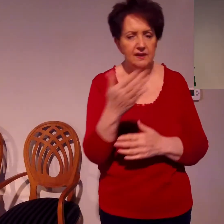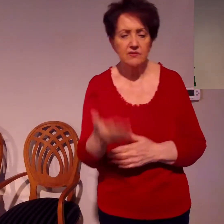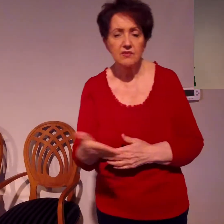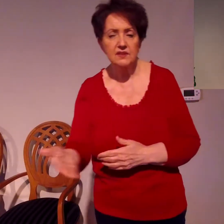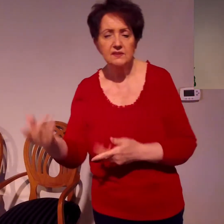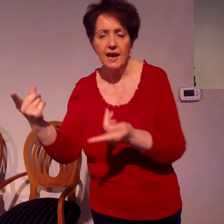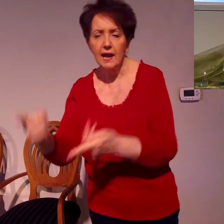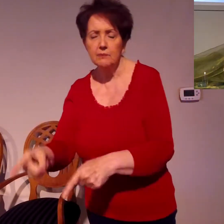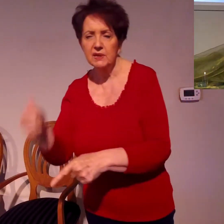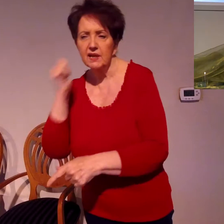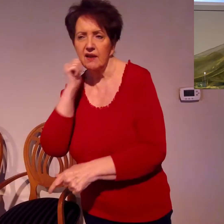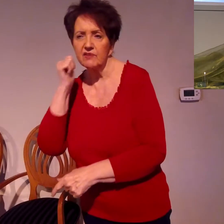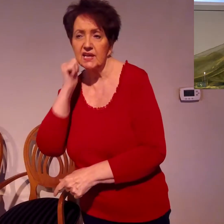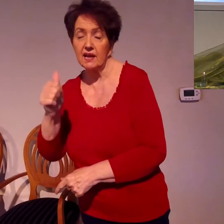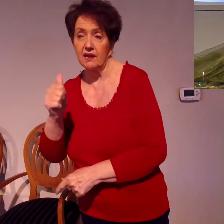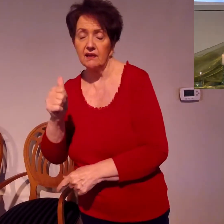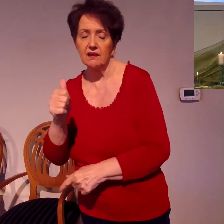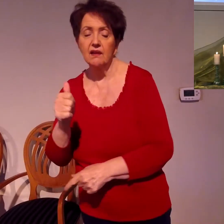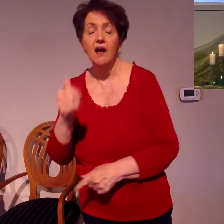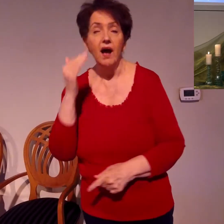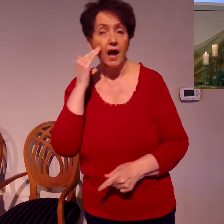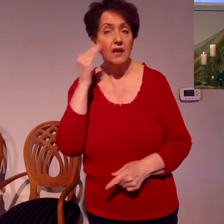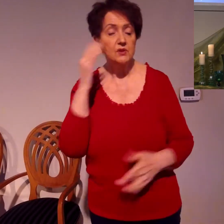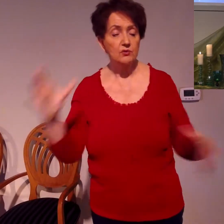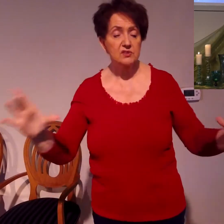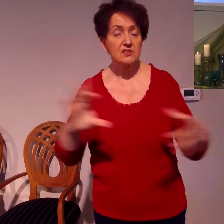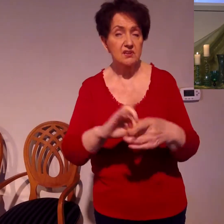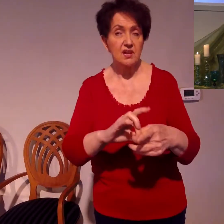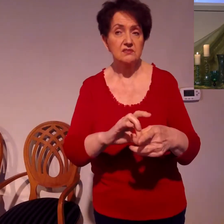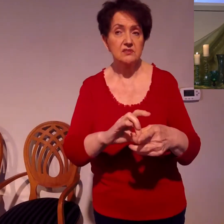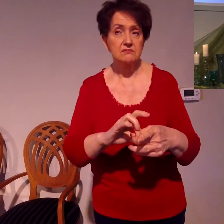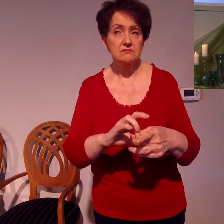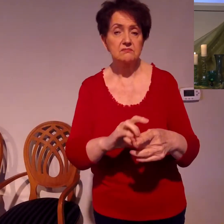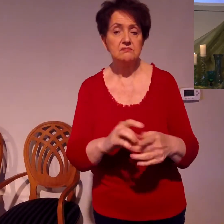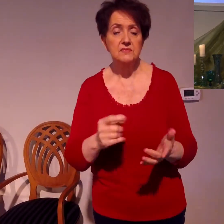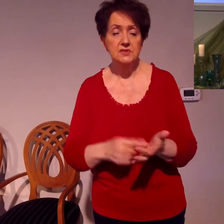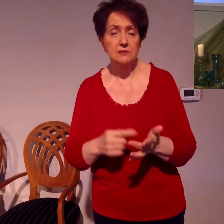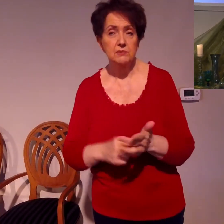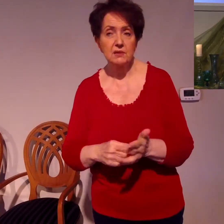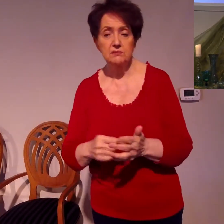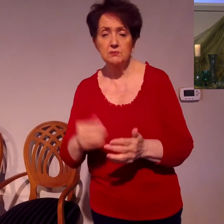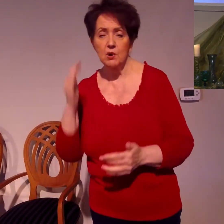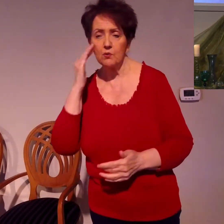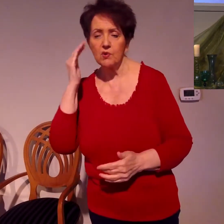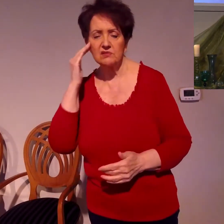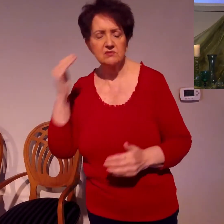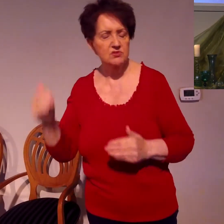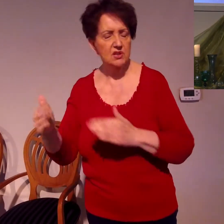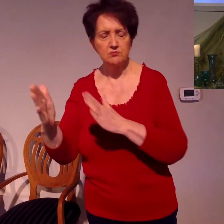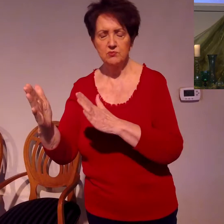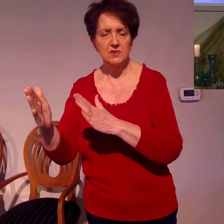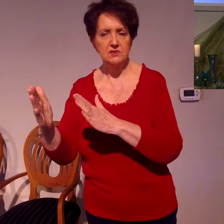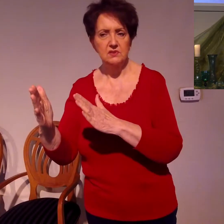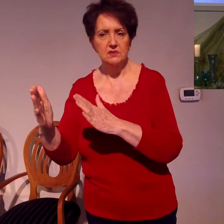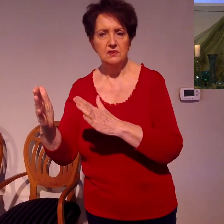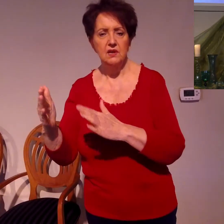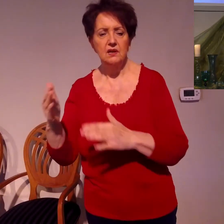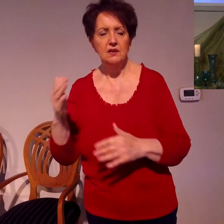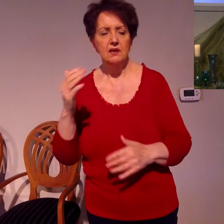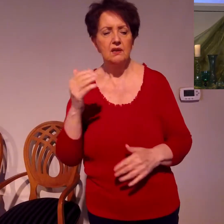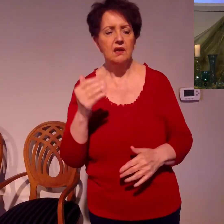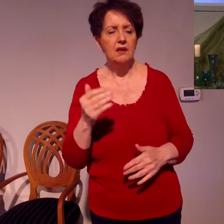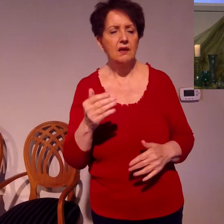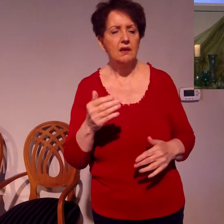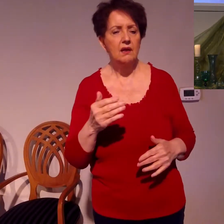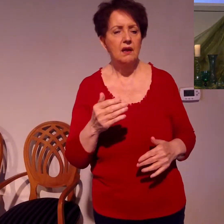single moment. I know that sometimes my awareness is not present to what I know that it is, and then I